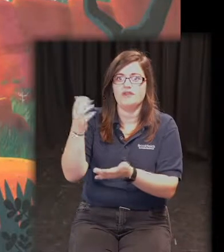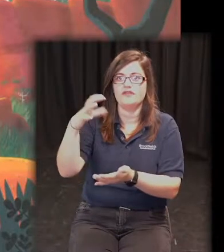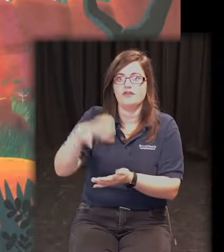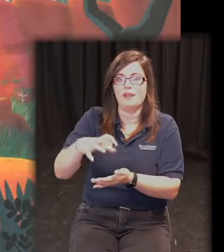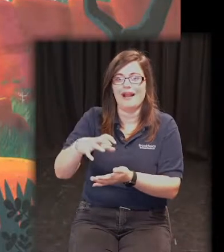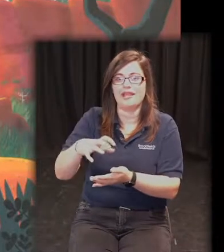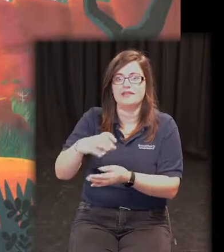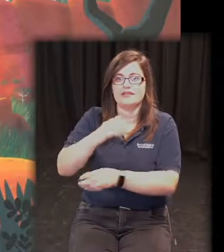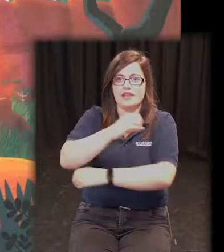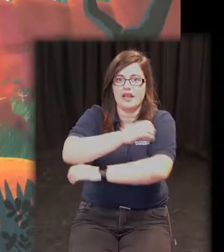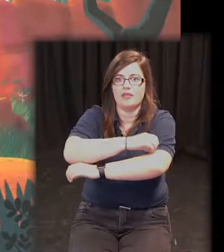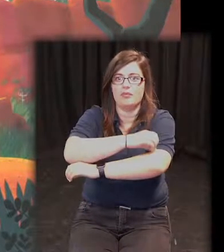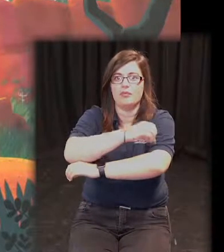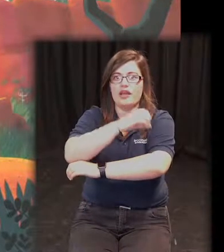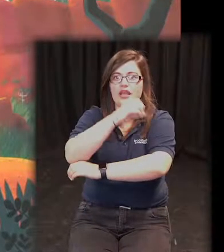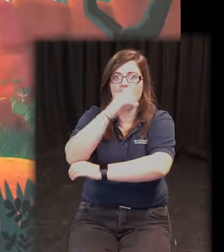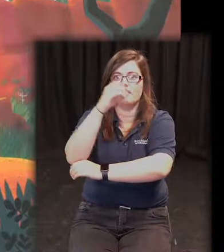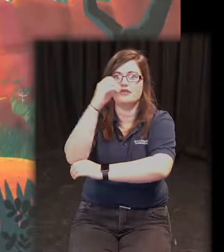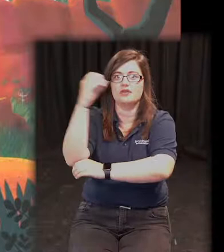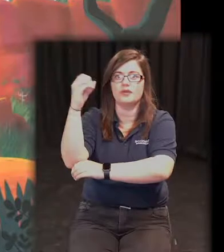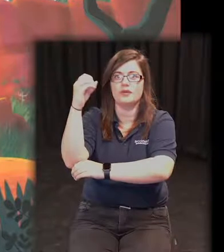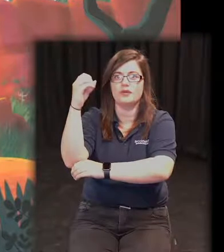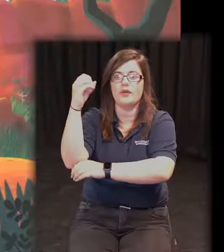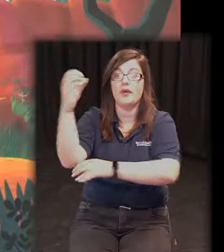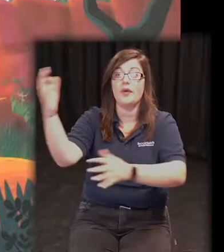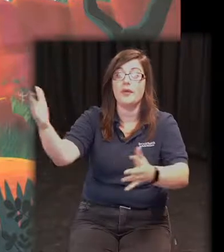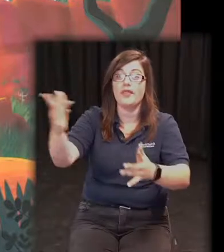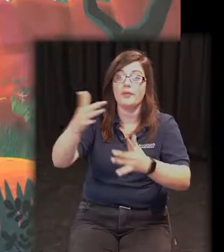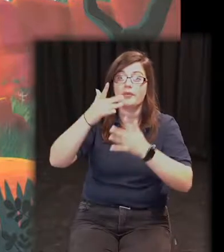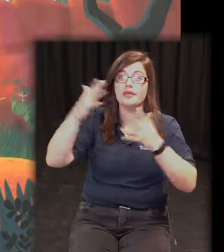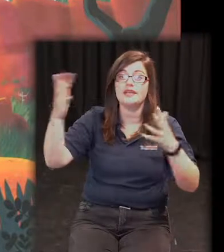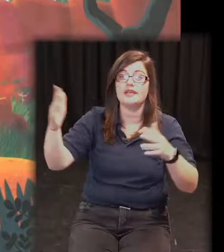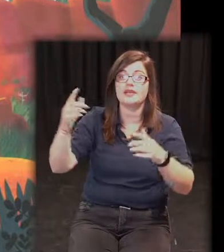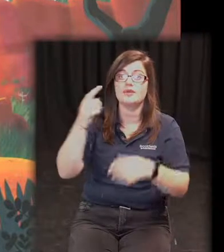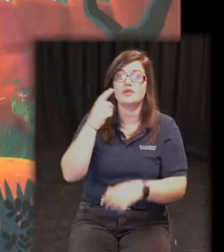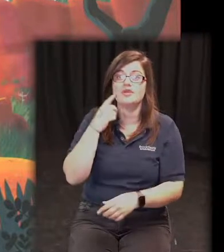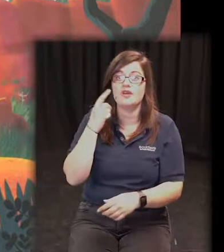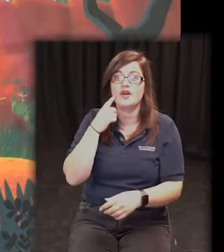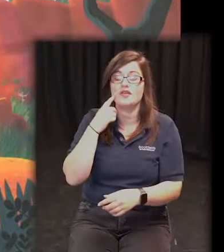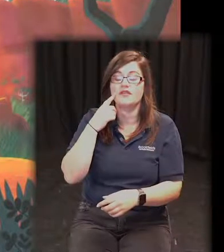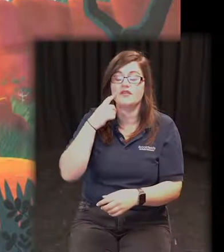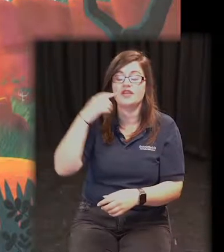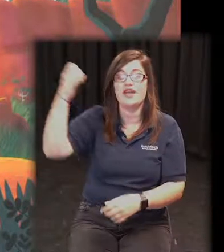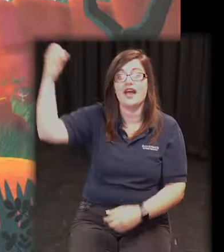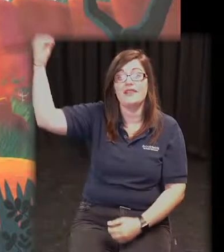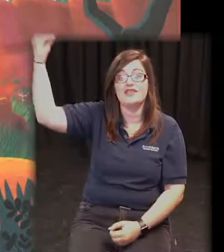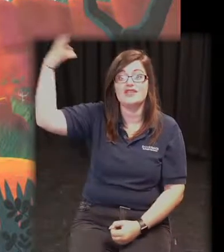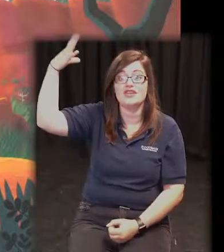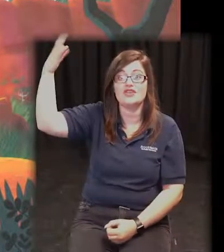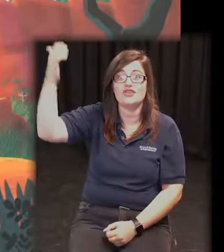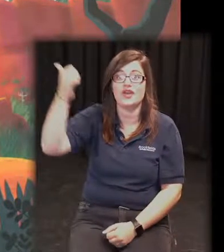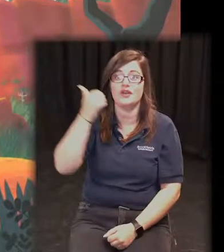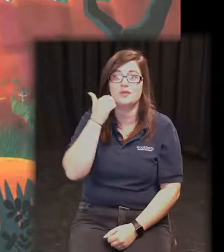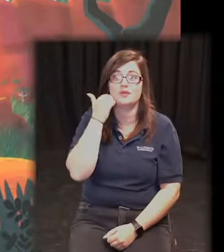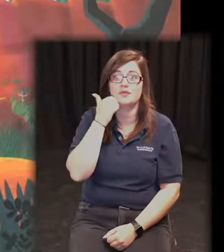wonderful place at the breaking of dawn, where the breezes were soft, and the sunshine was